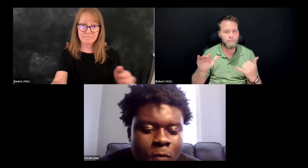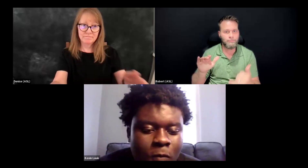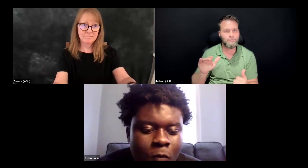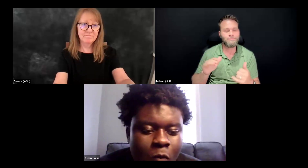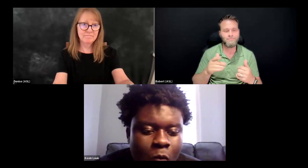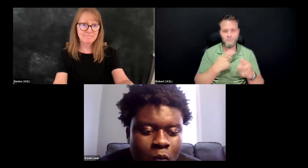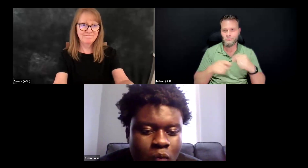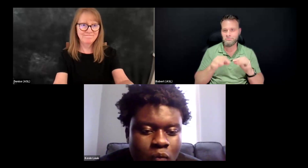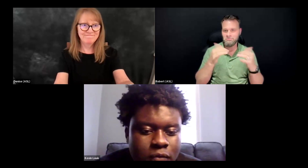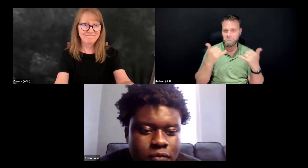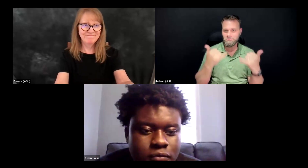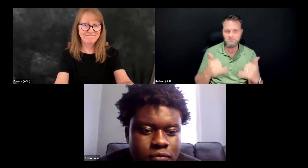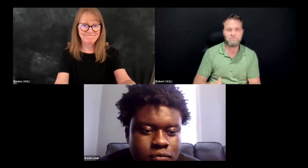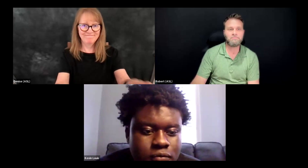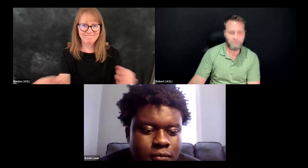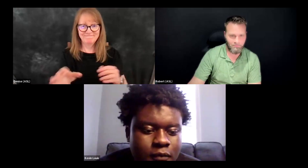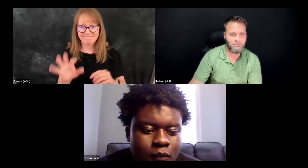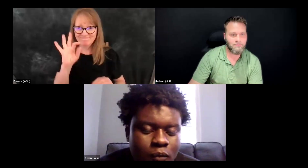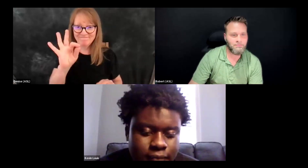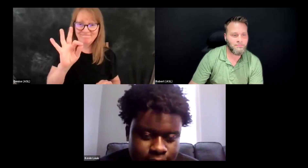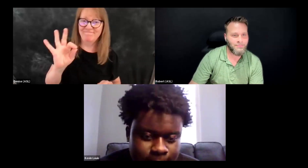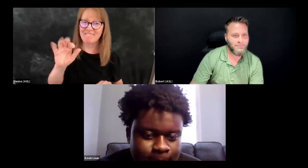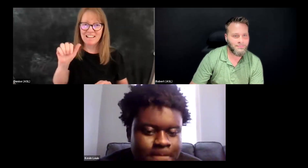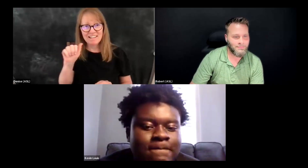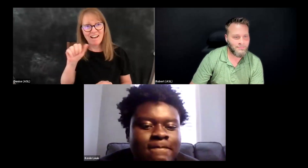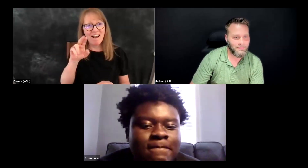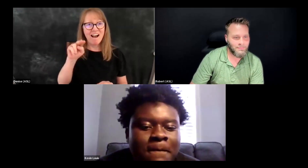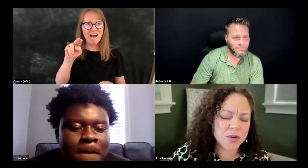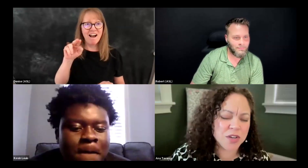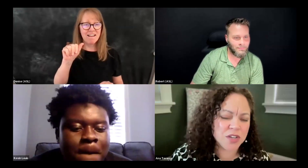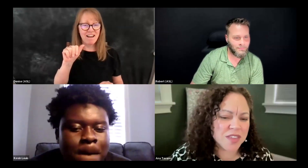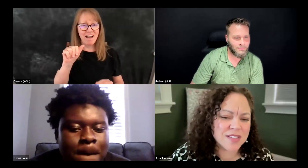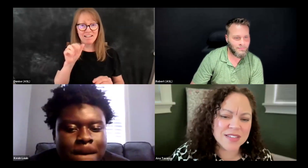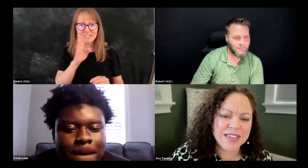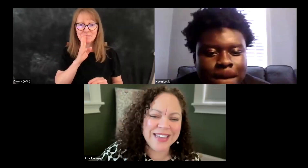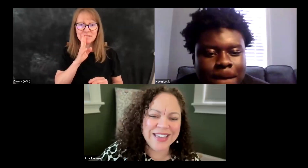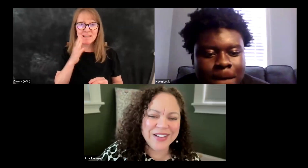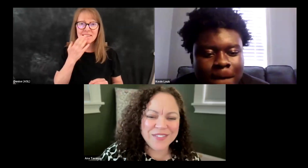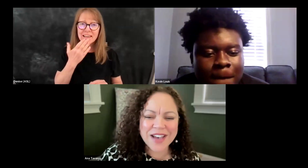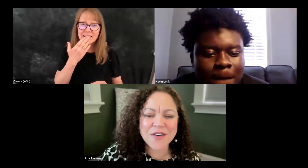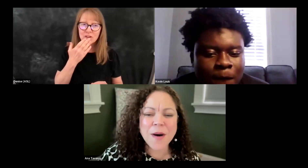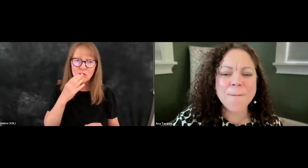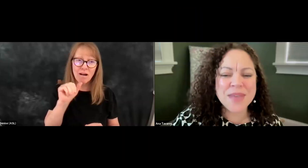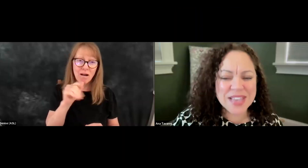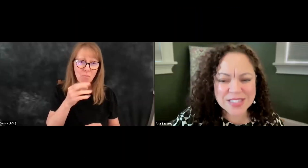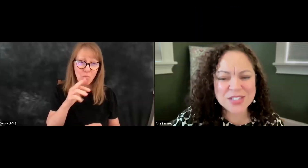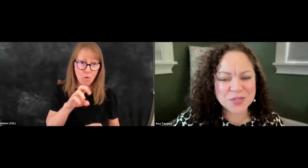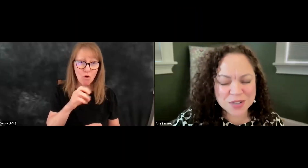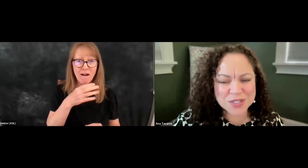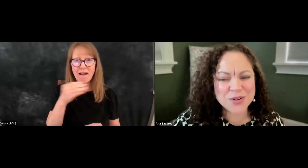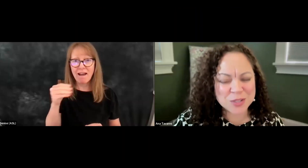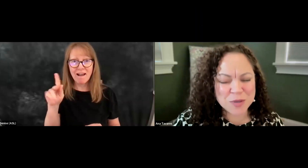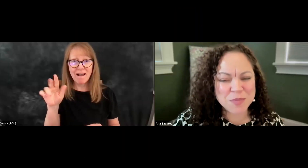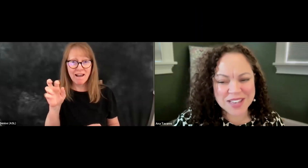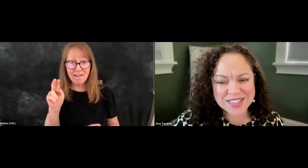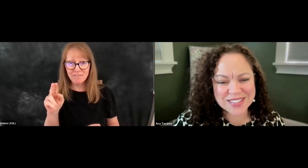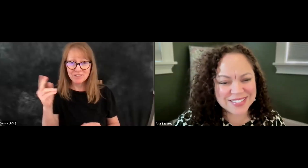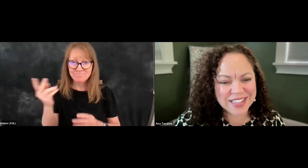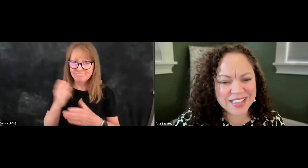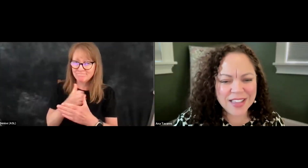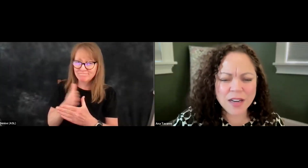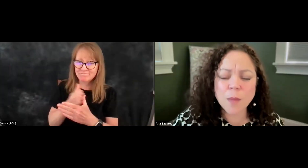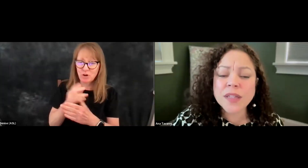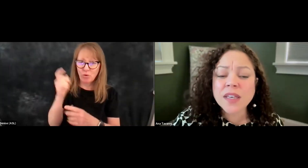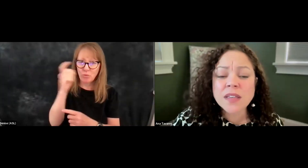This is Anna speaking. Thank you, Amor and Kevin, for sharing your wisdom and aspirations with us. We have amazing students across